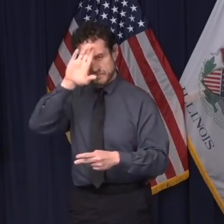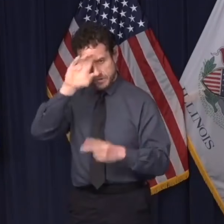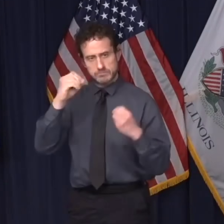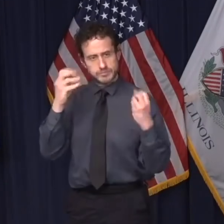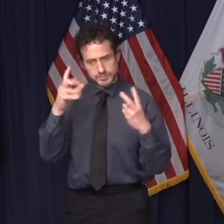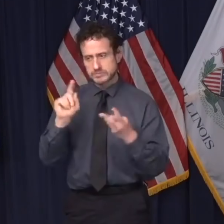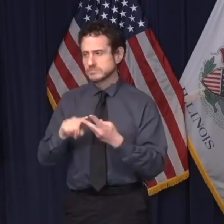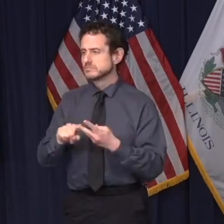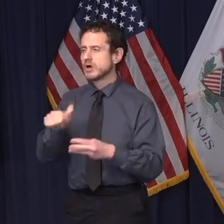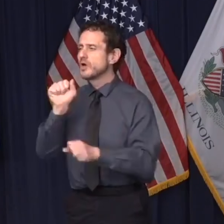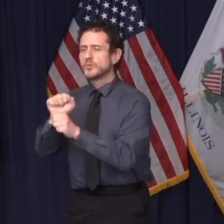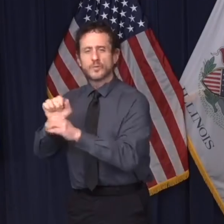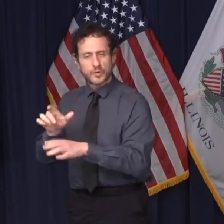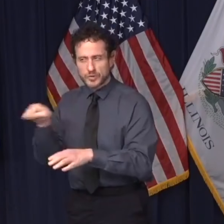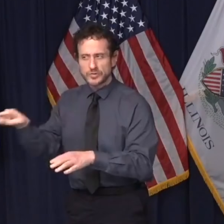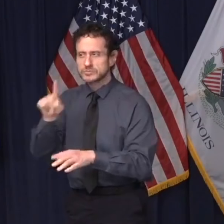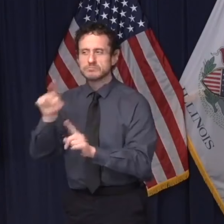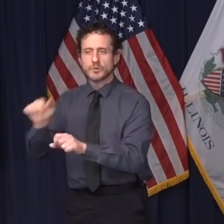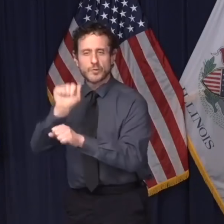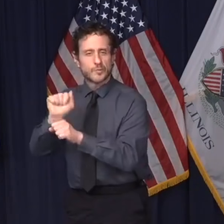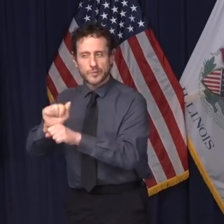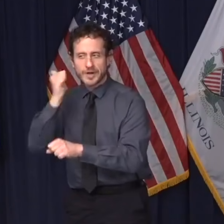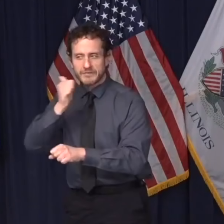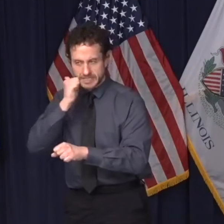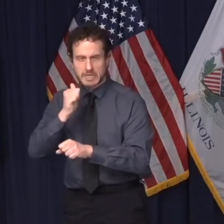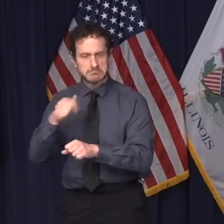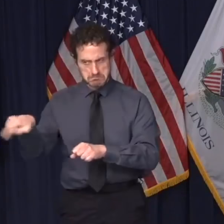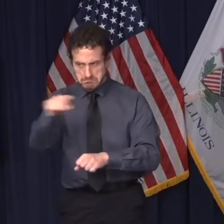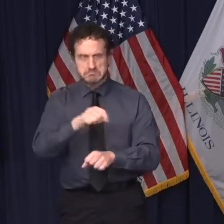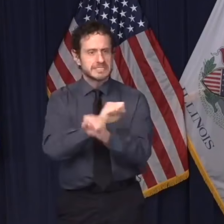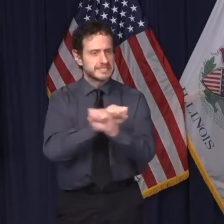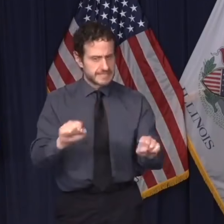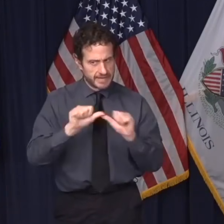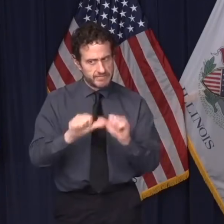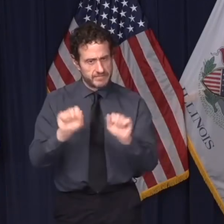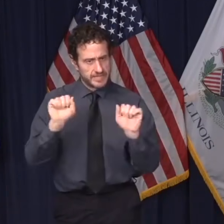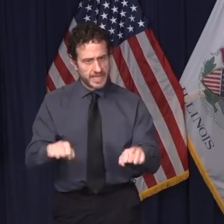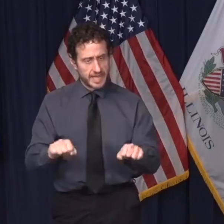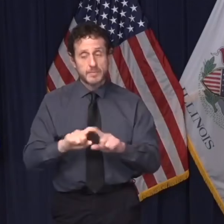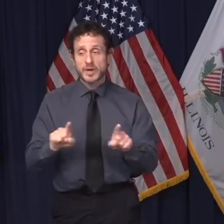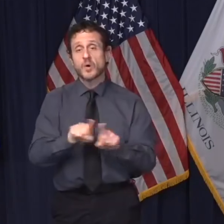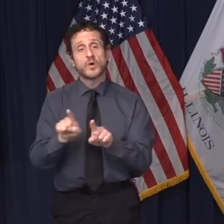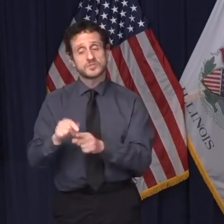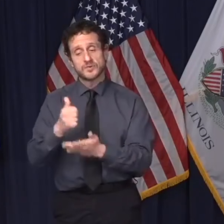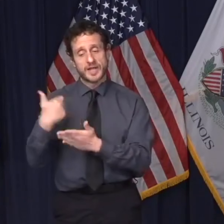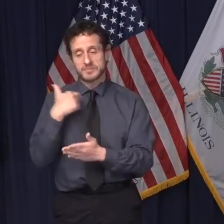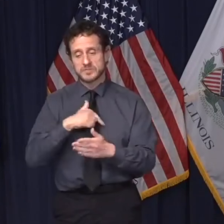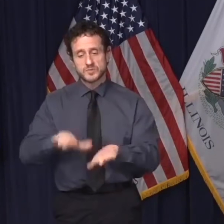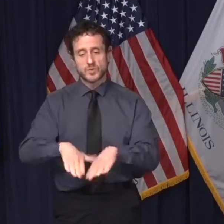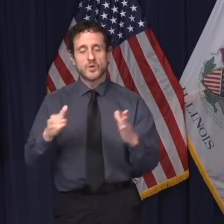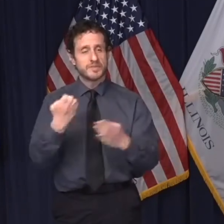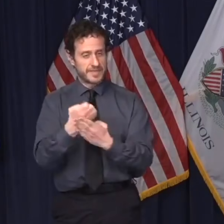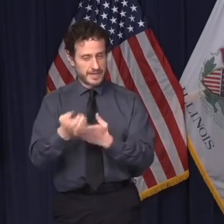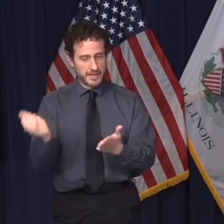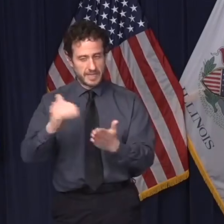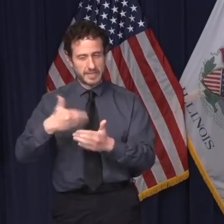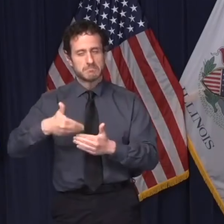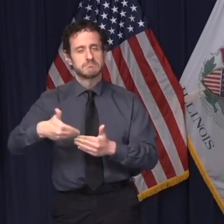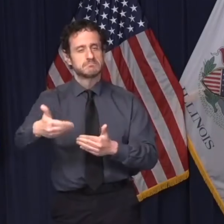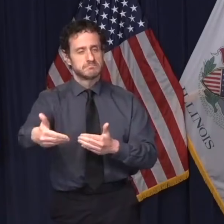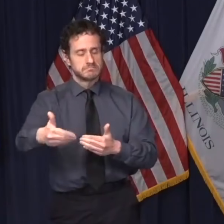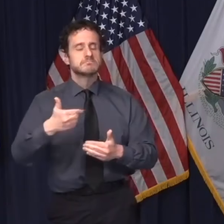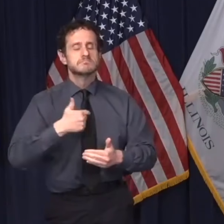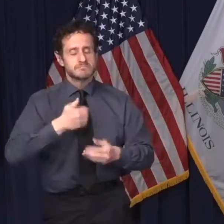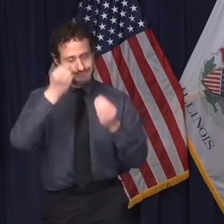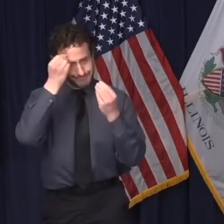workers, but also of our effort to reopen our economy. So I want to start today by updating you on our